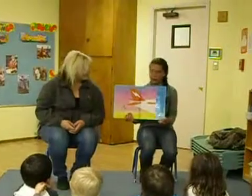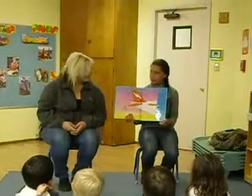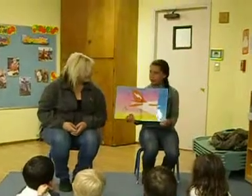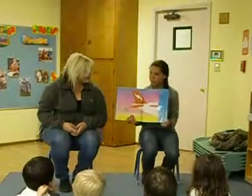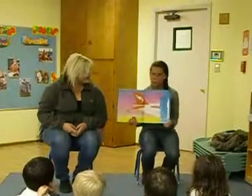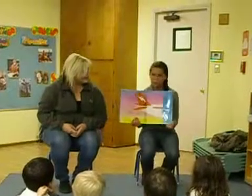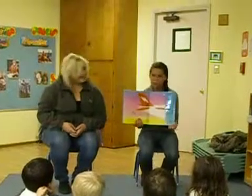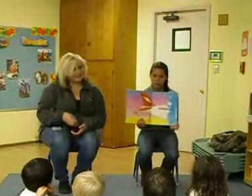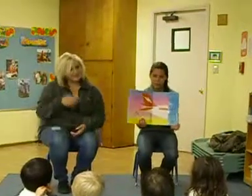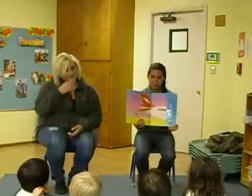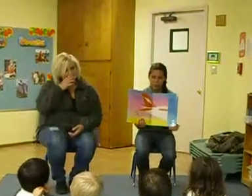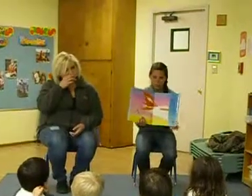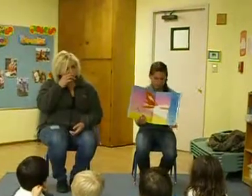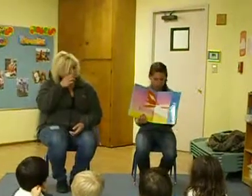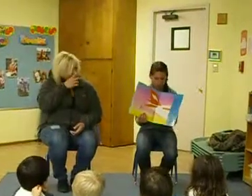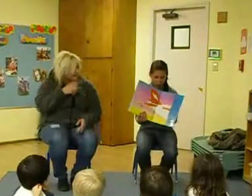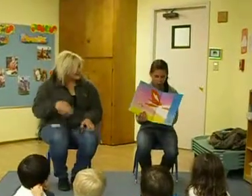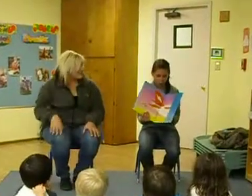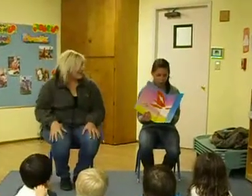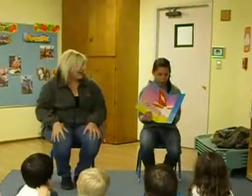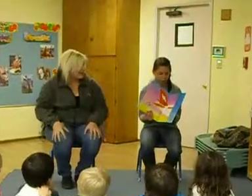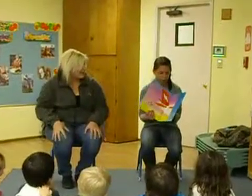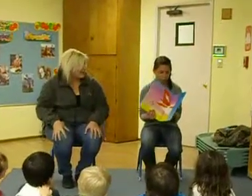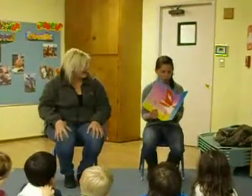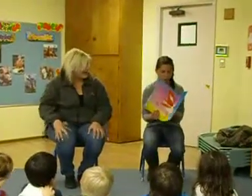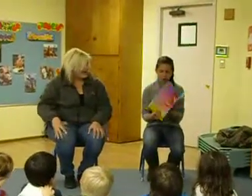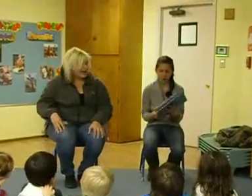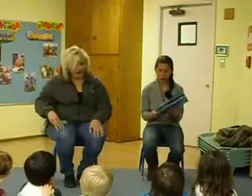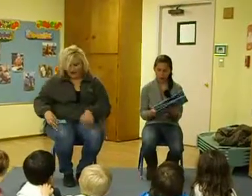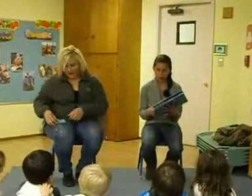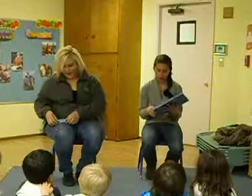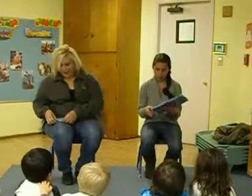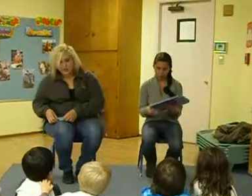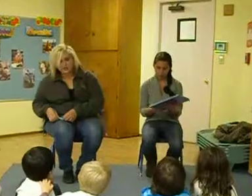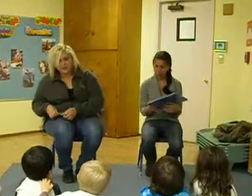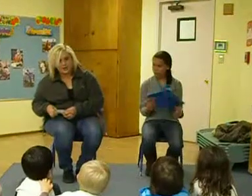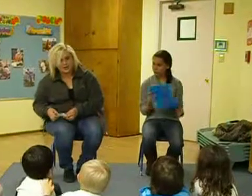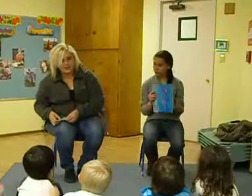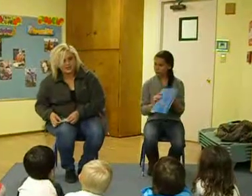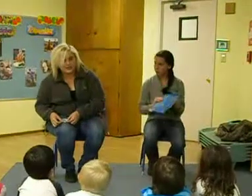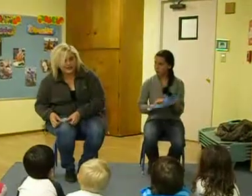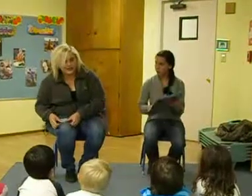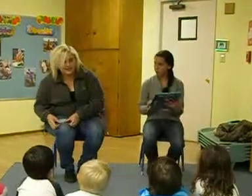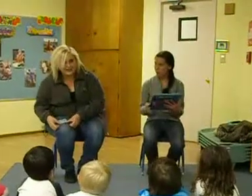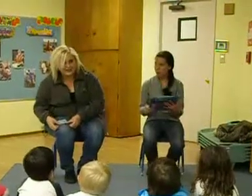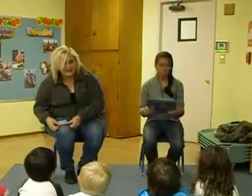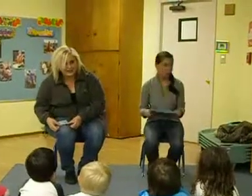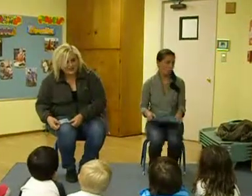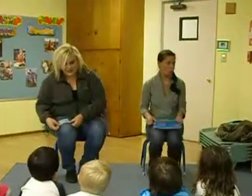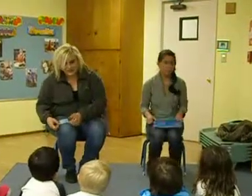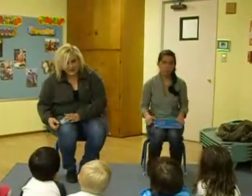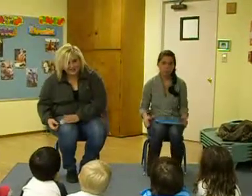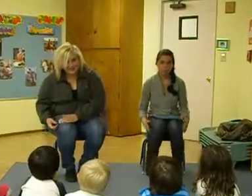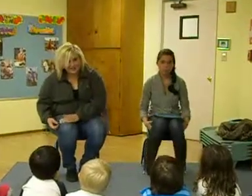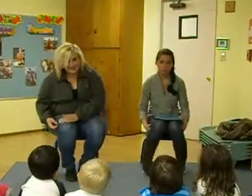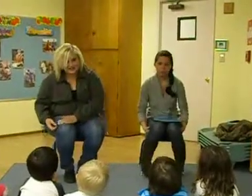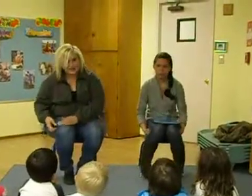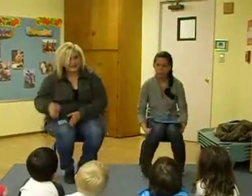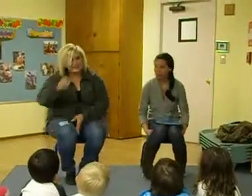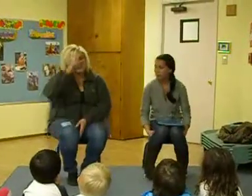Where's the airplane? It is an There's airplane. the airplane. All right, I'm gonna teach you a couple signs too, okay? You guys ready? All right, this is boy.